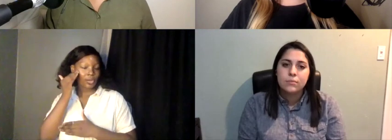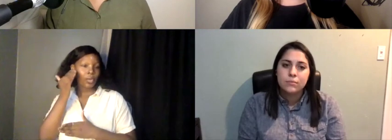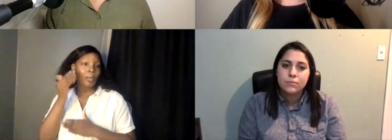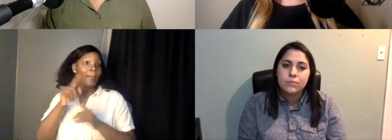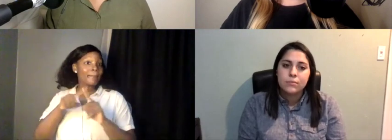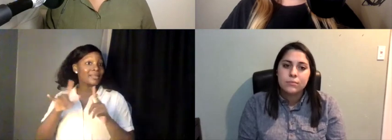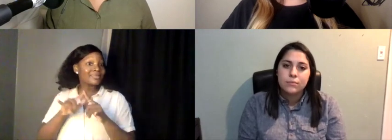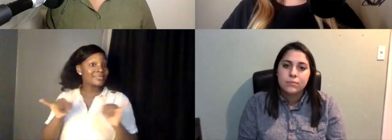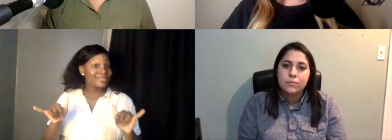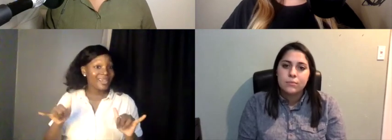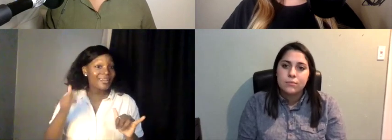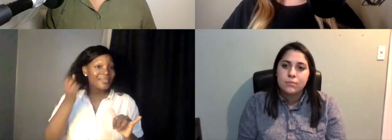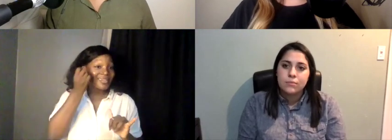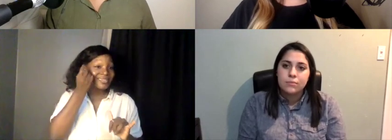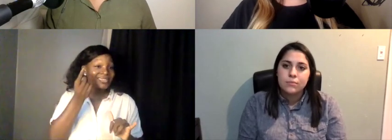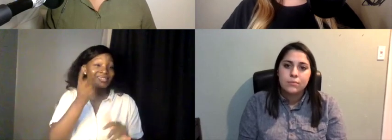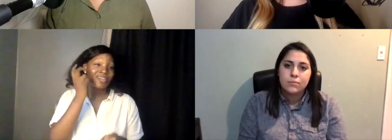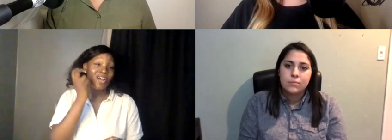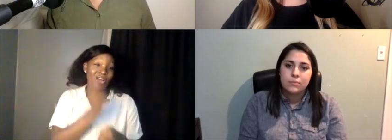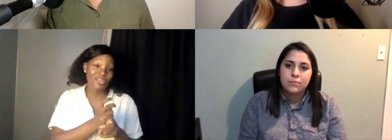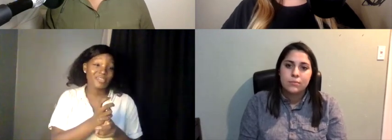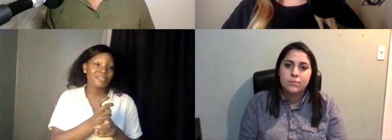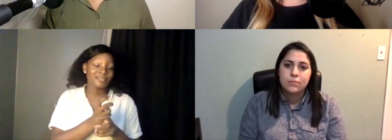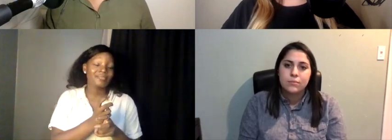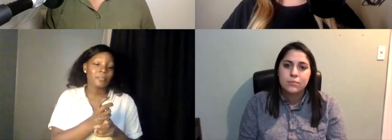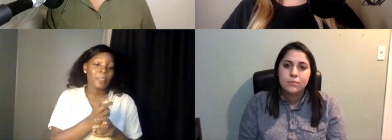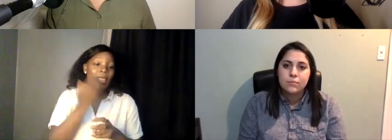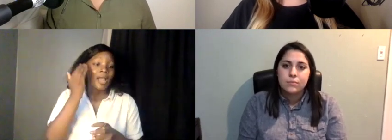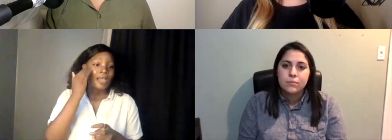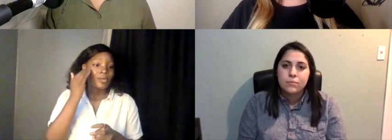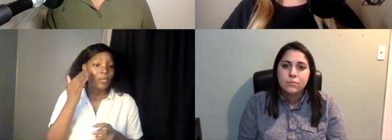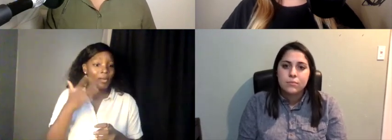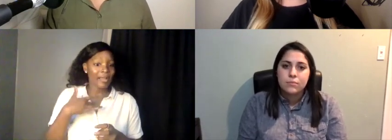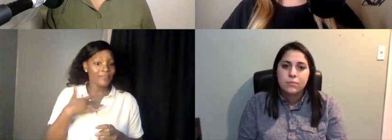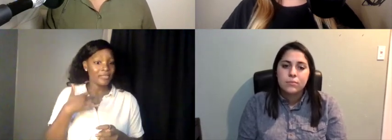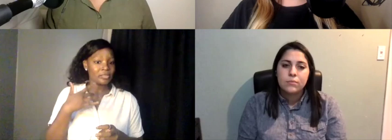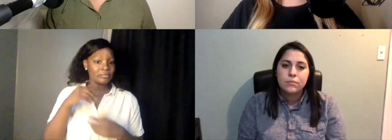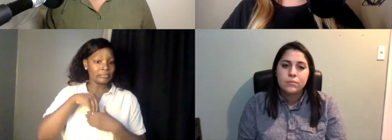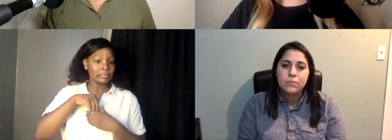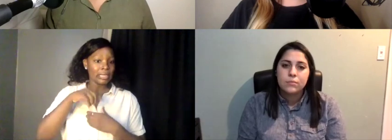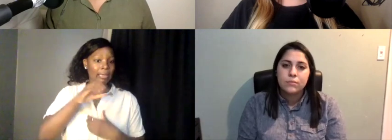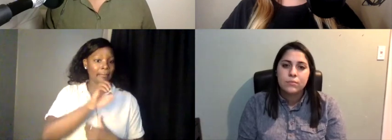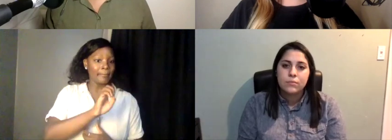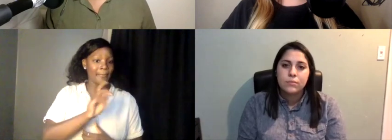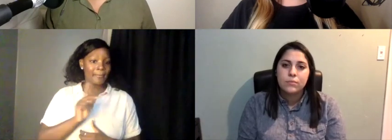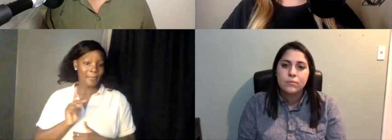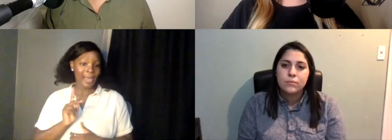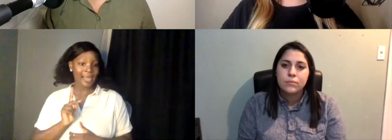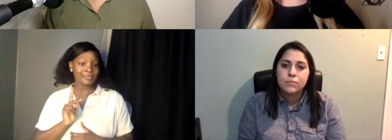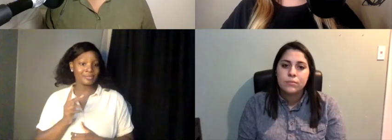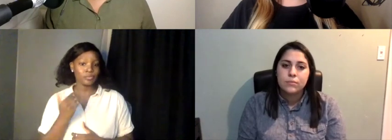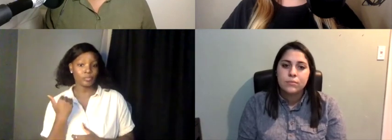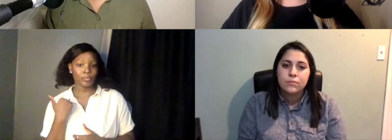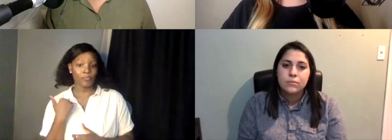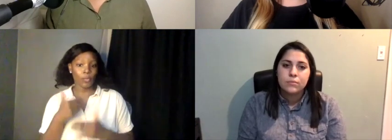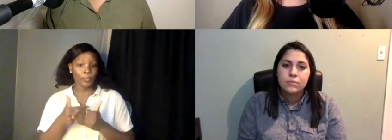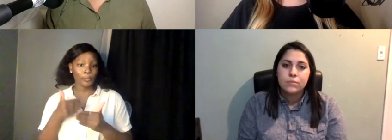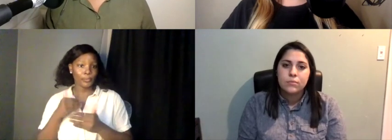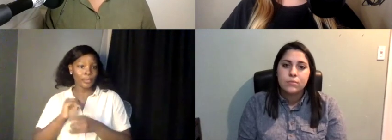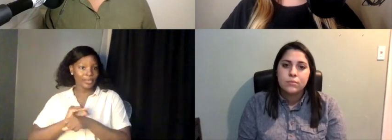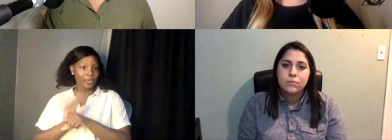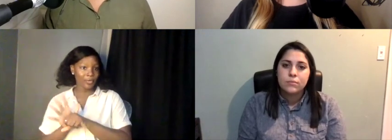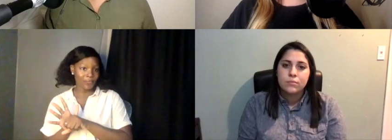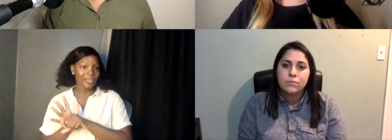I feel like I've kind of went back to what I know a little bit, because it's very tough to feel like you are not going to be the productive person